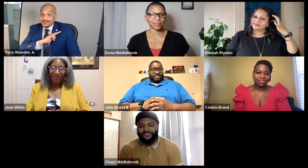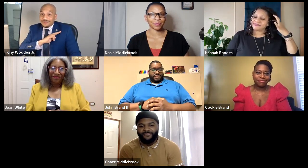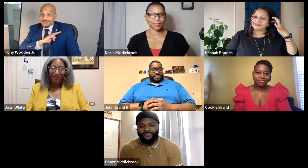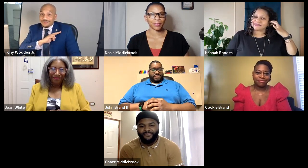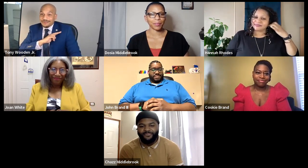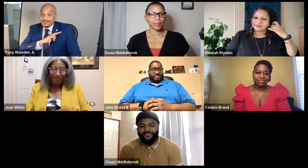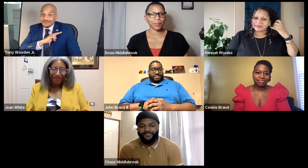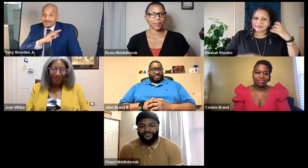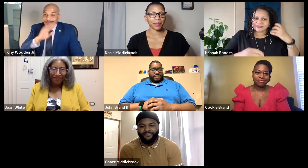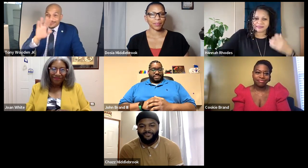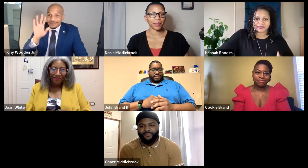Hannah.